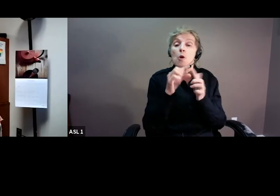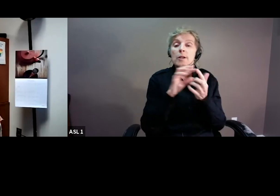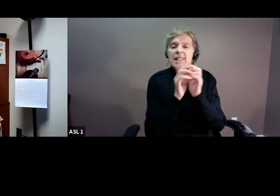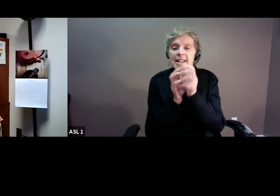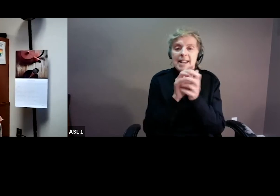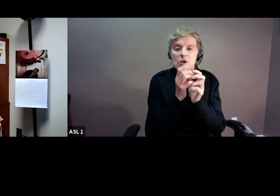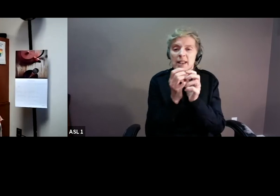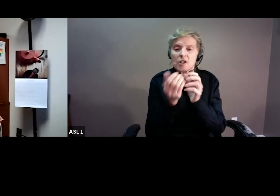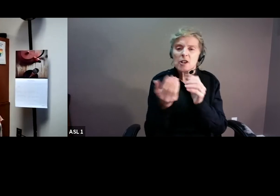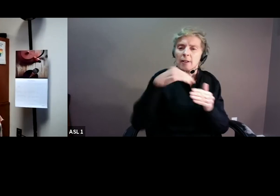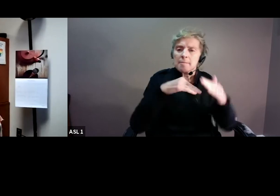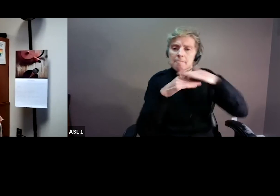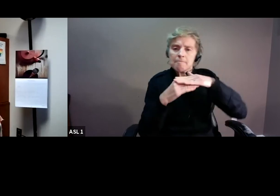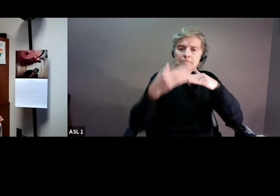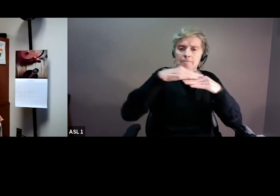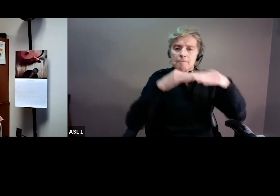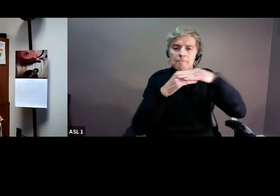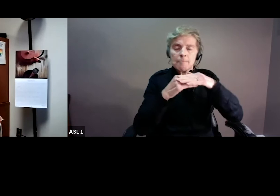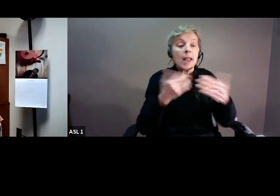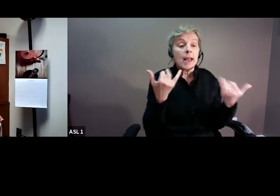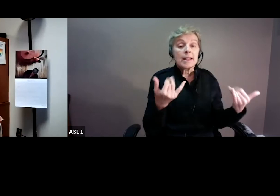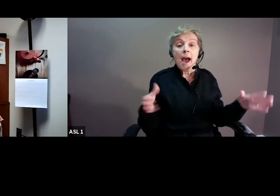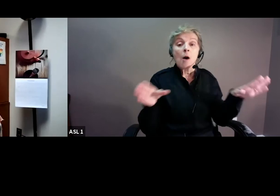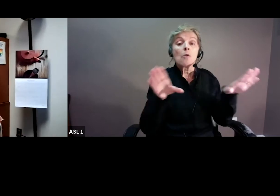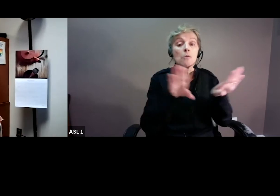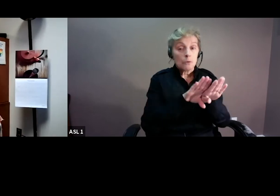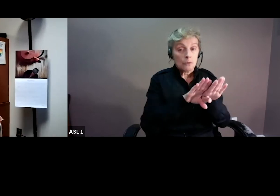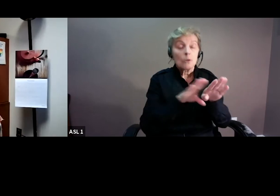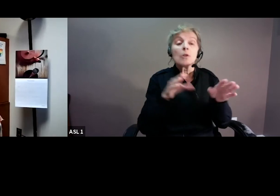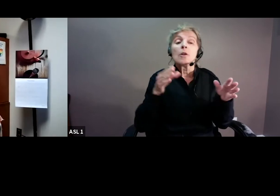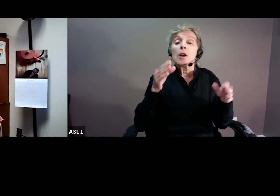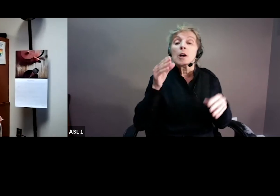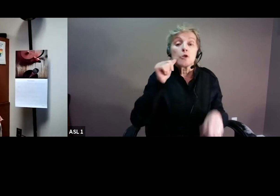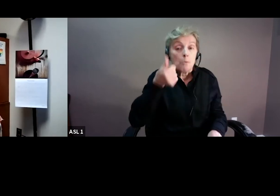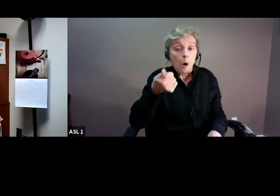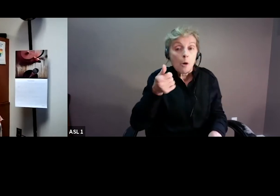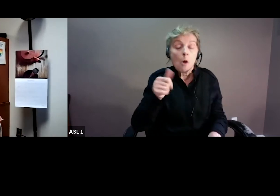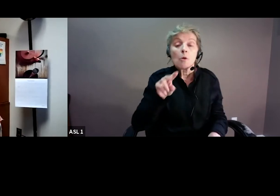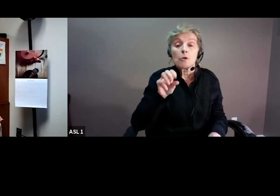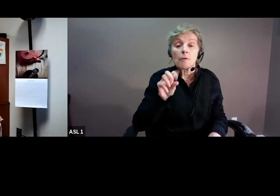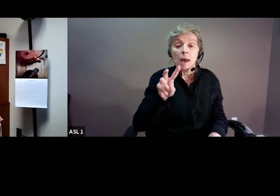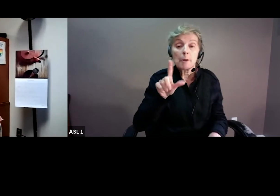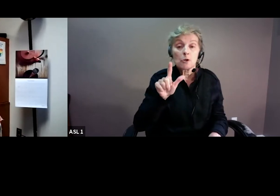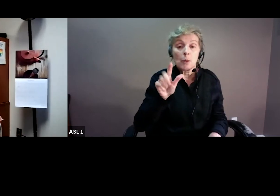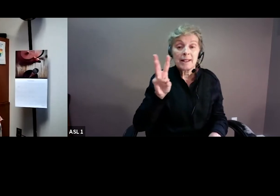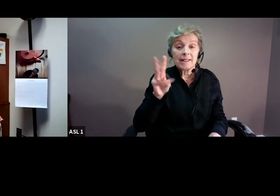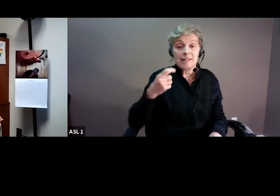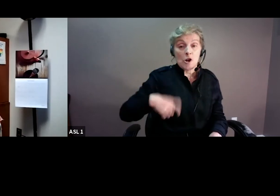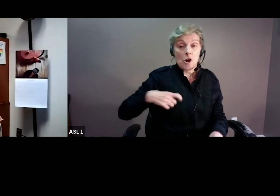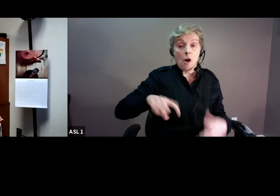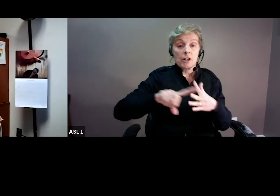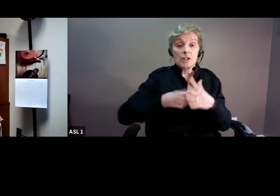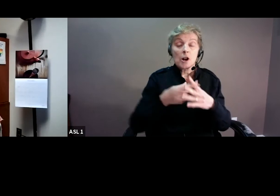like to remind everyone that the conference will resume tomorrow, November the 26th at